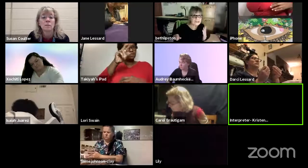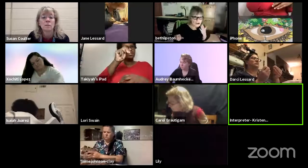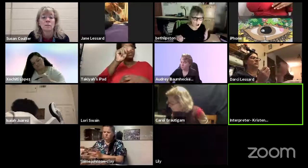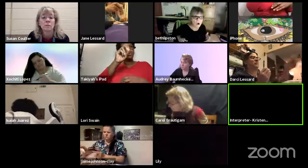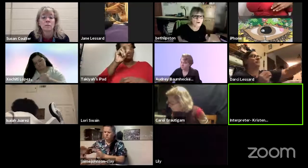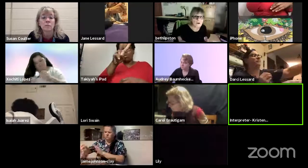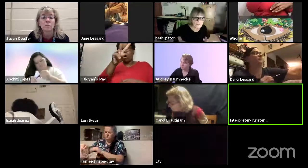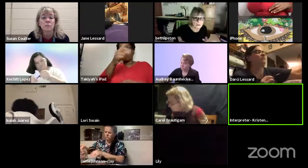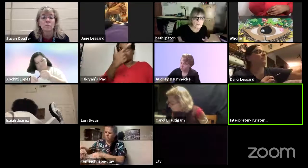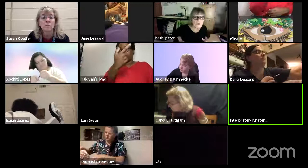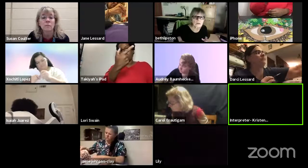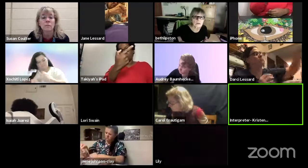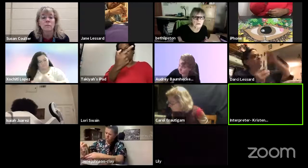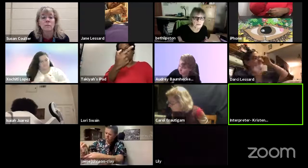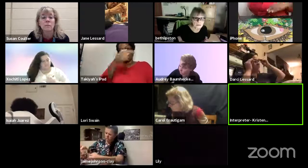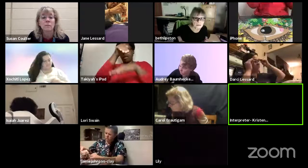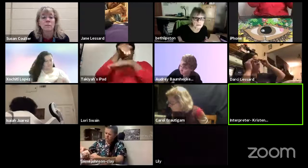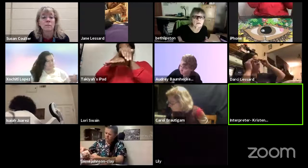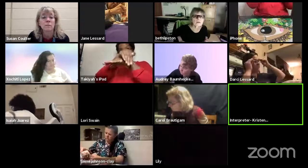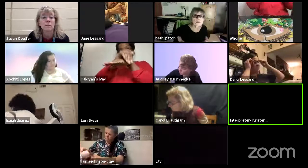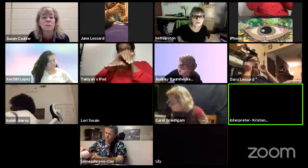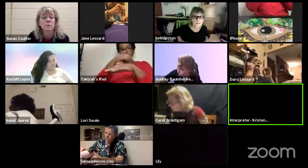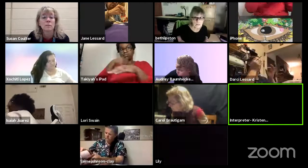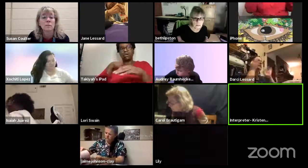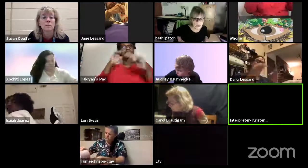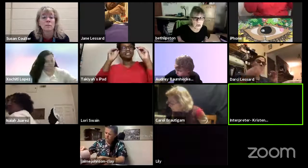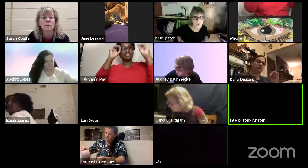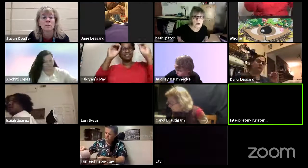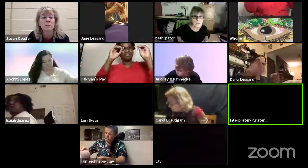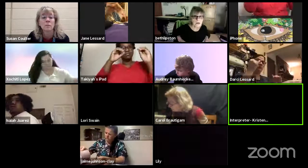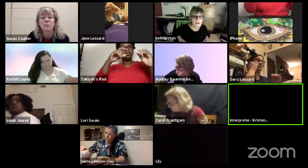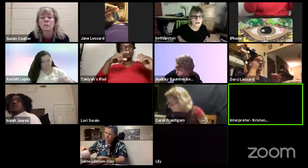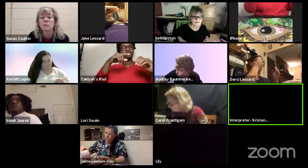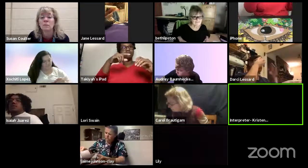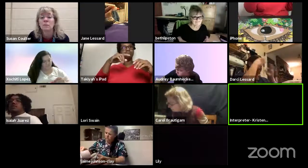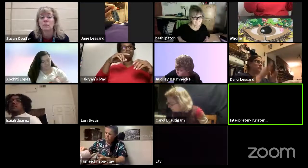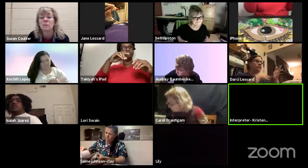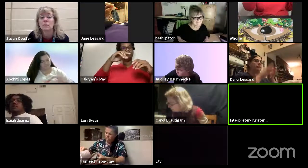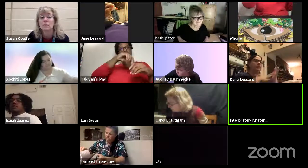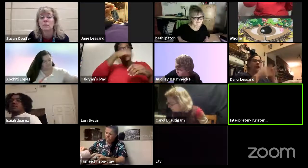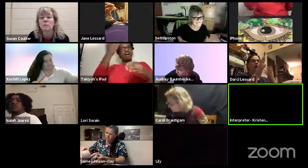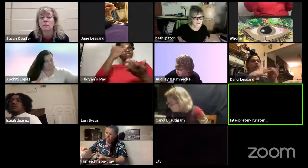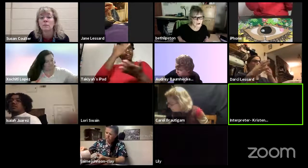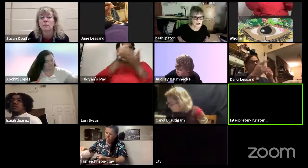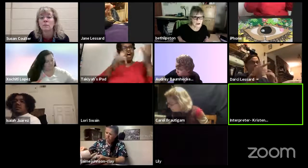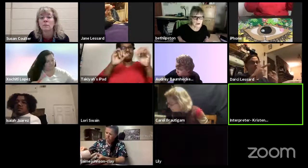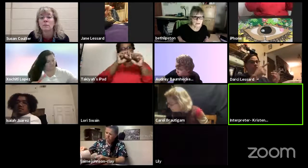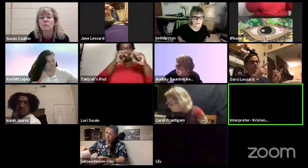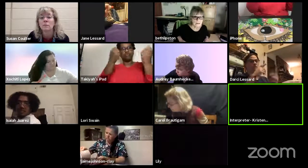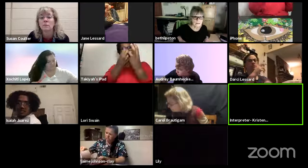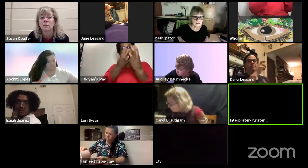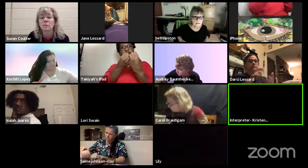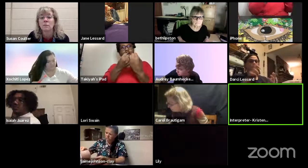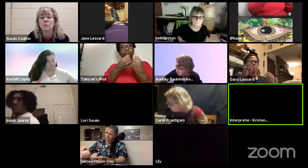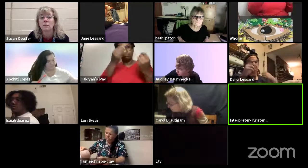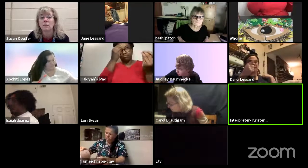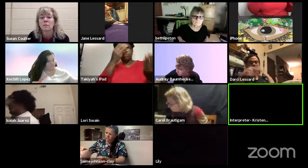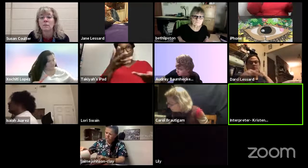and slash RIT, November 21st, it's an evening event. I will be giving a lesson on